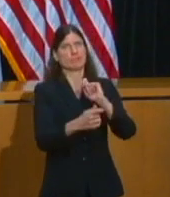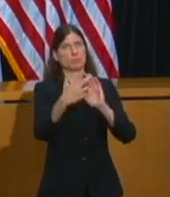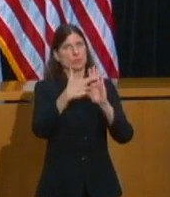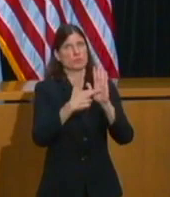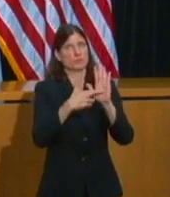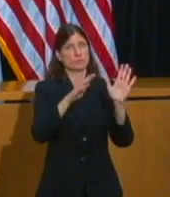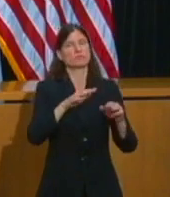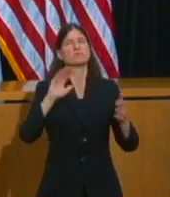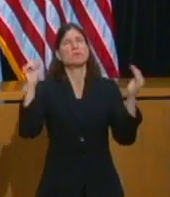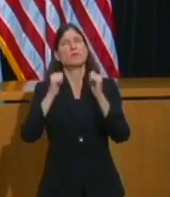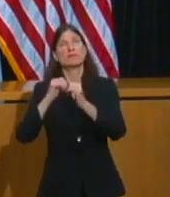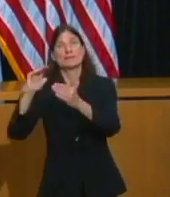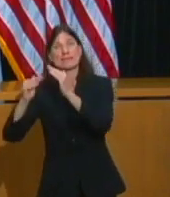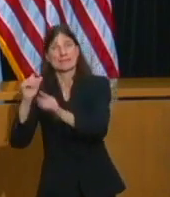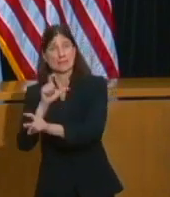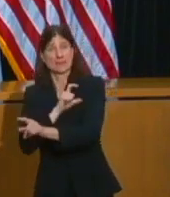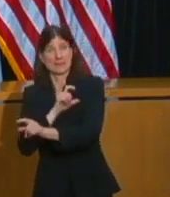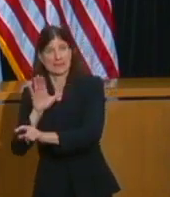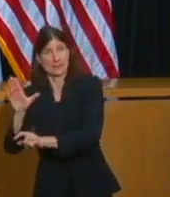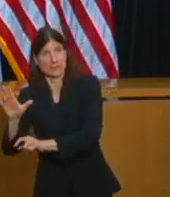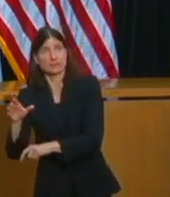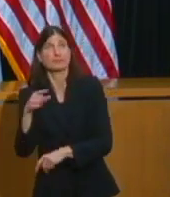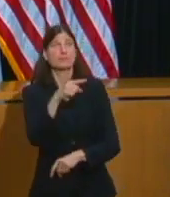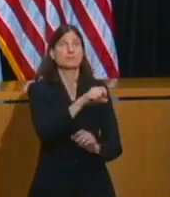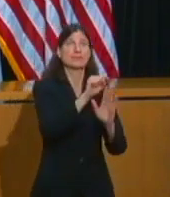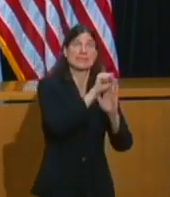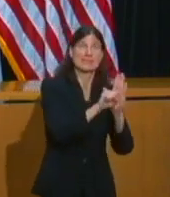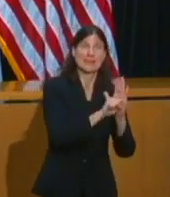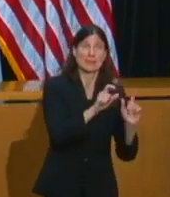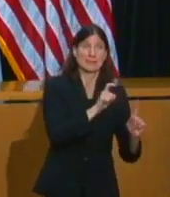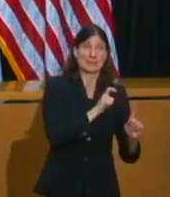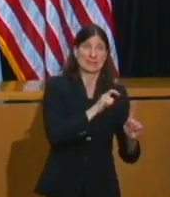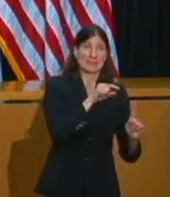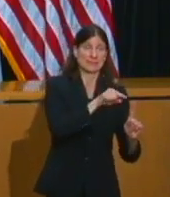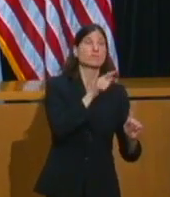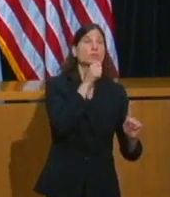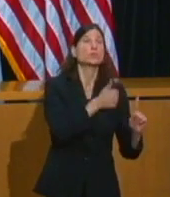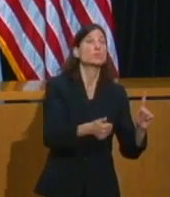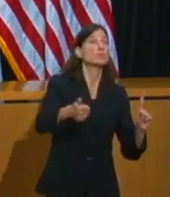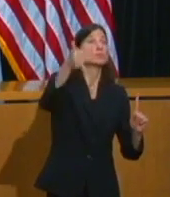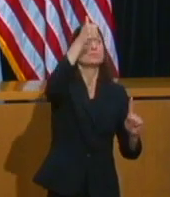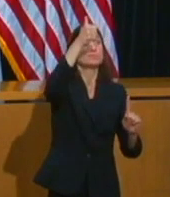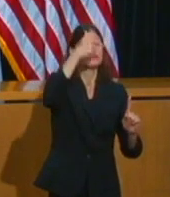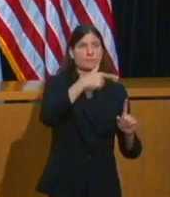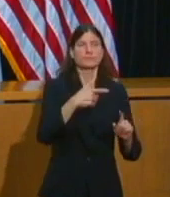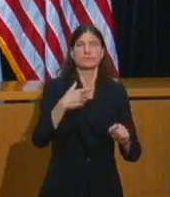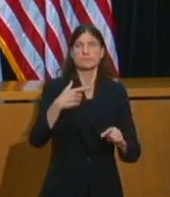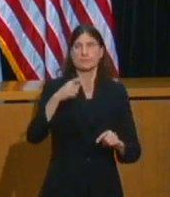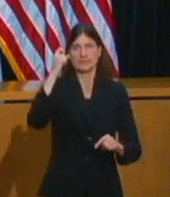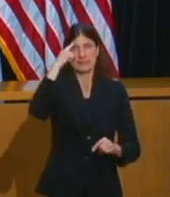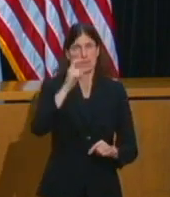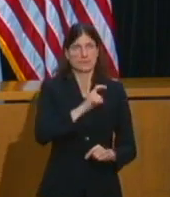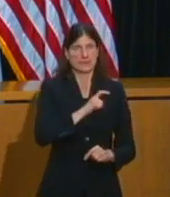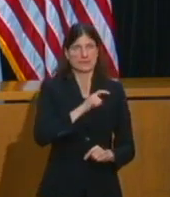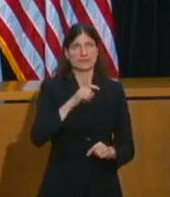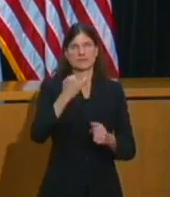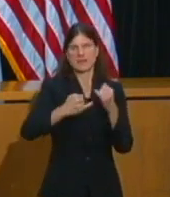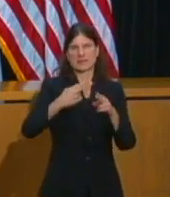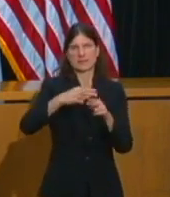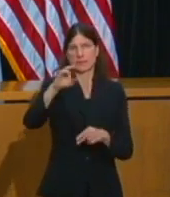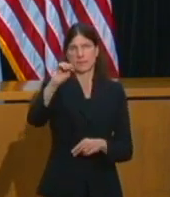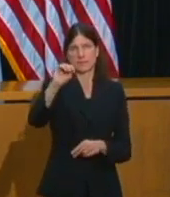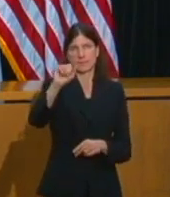colonel was because he spent a tremendous amount of time in his interview with both the lieutenant governor and me discussing the fact